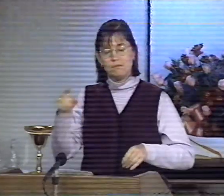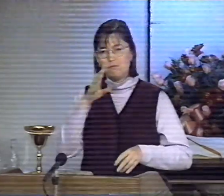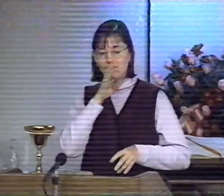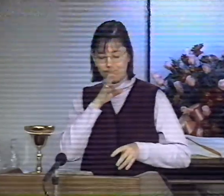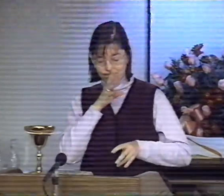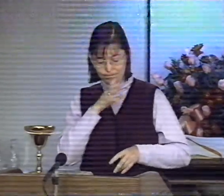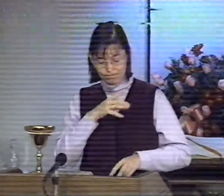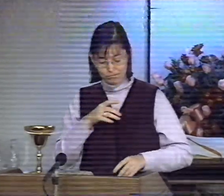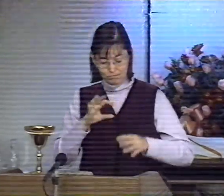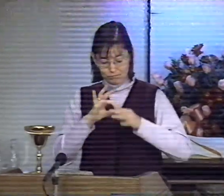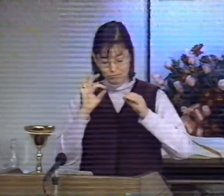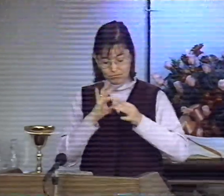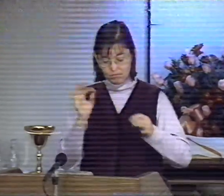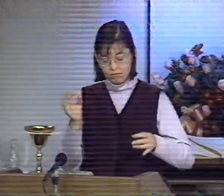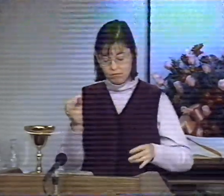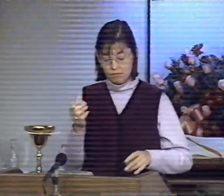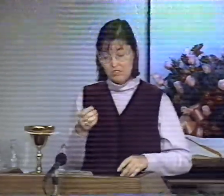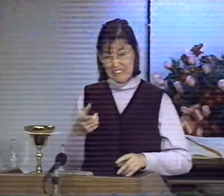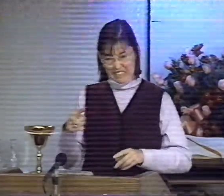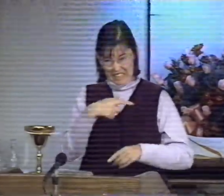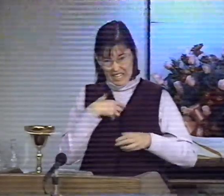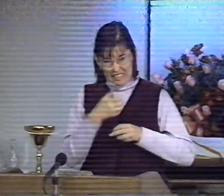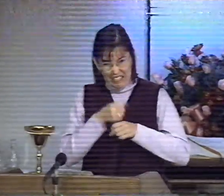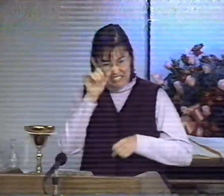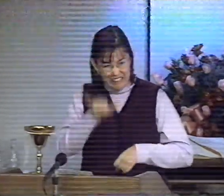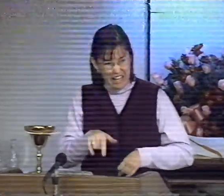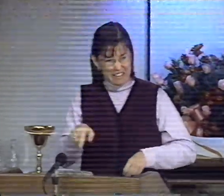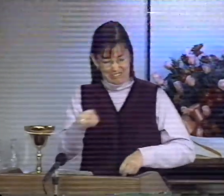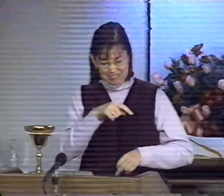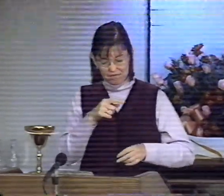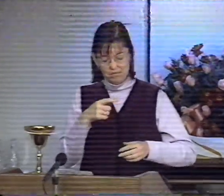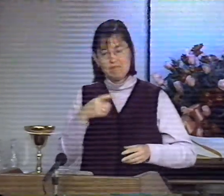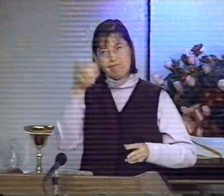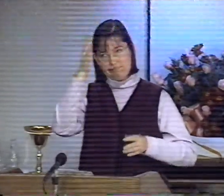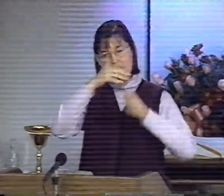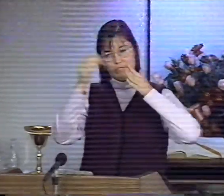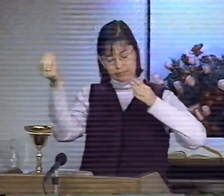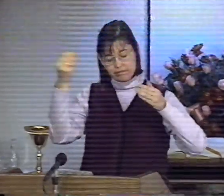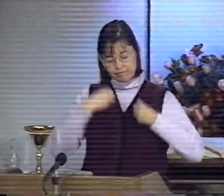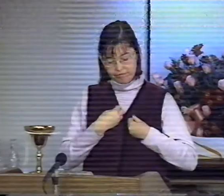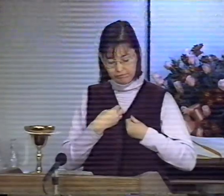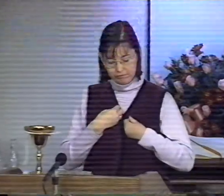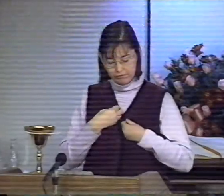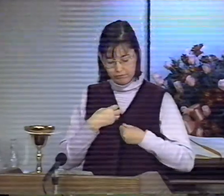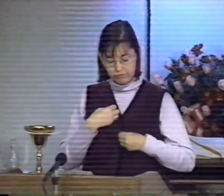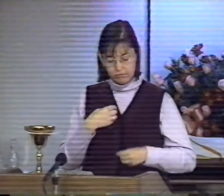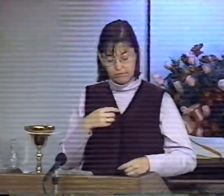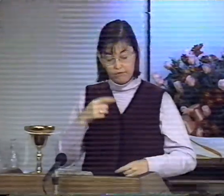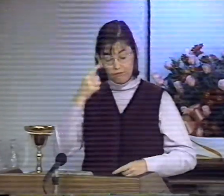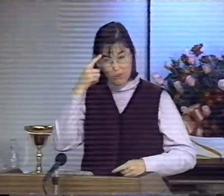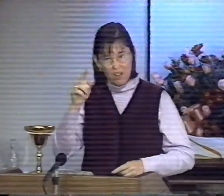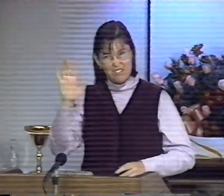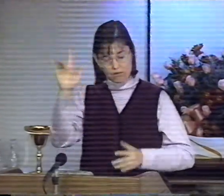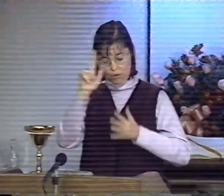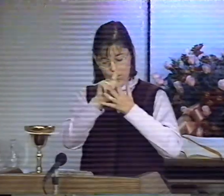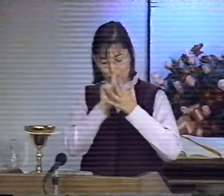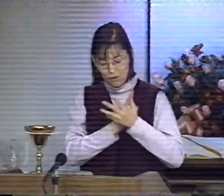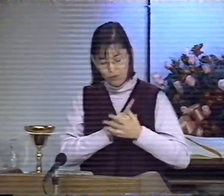out his hands as he spoke these noble words, "It was from heaven that I received these. For the sake of his laws, I